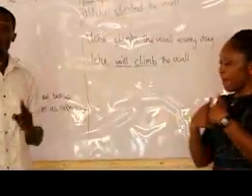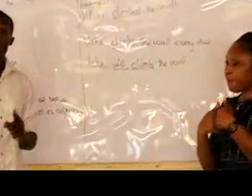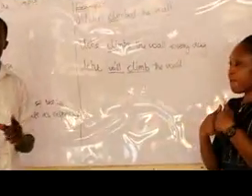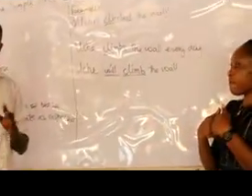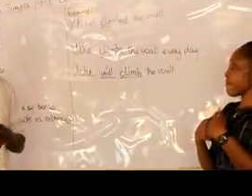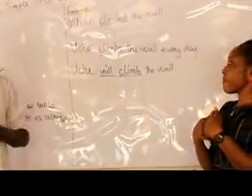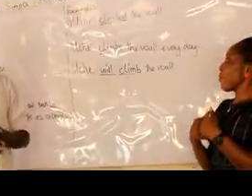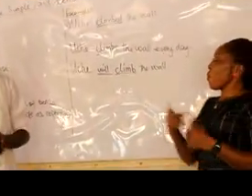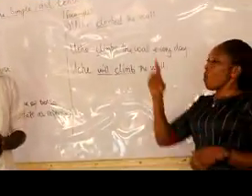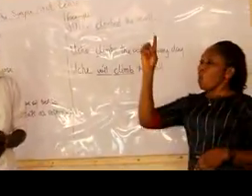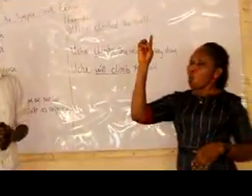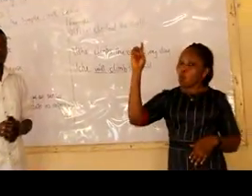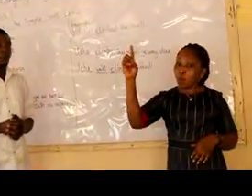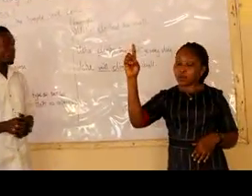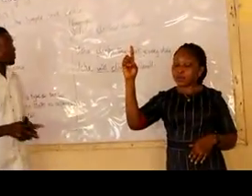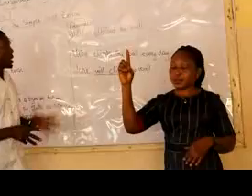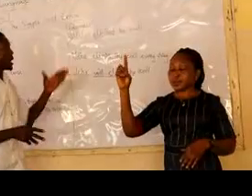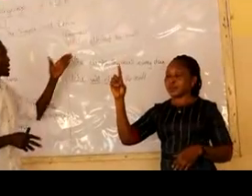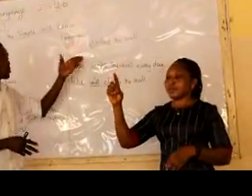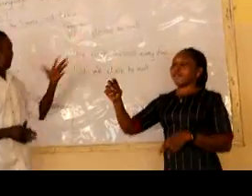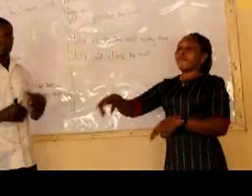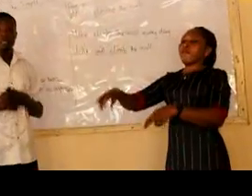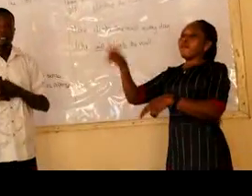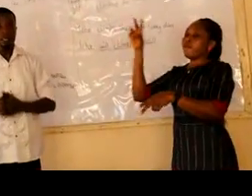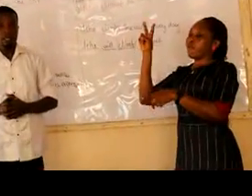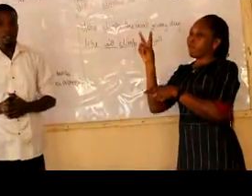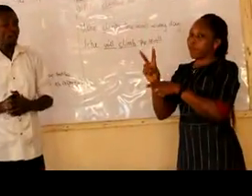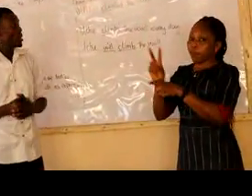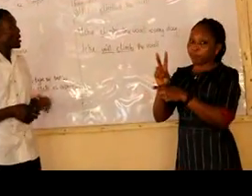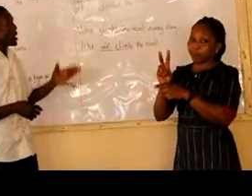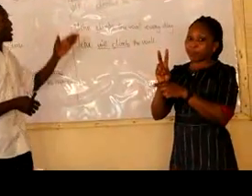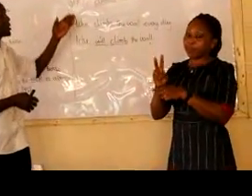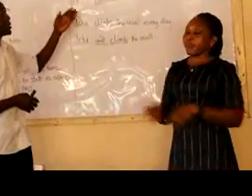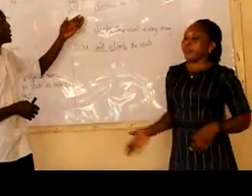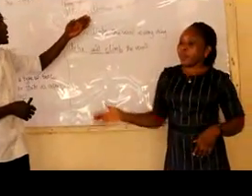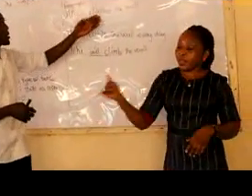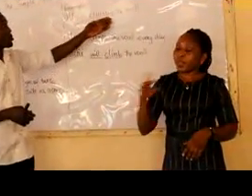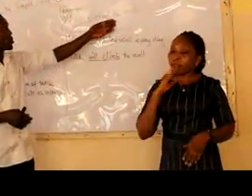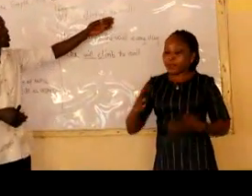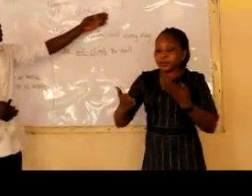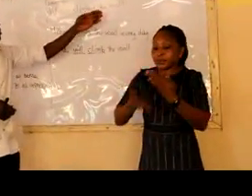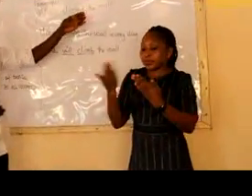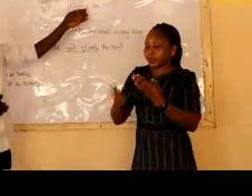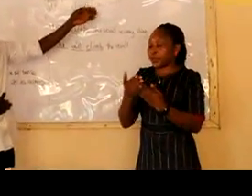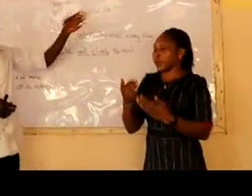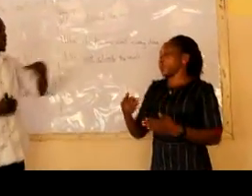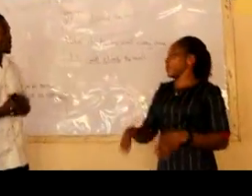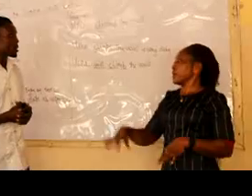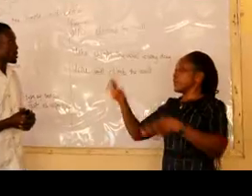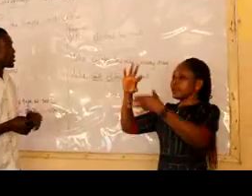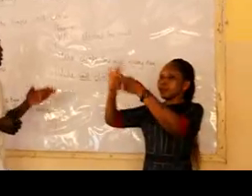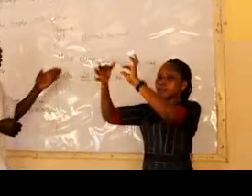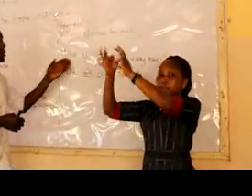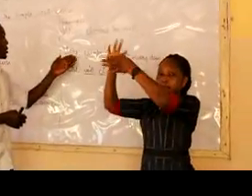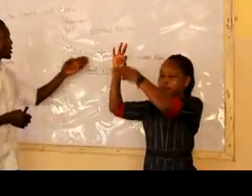contain only one main verb. They are simple sentences, and this is a simple past